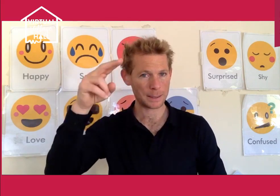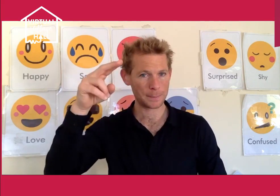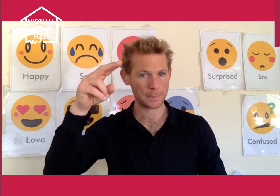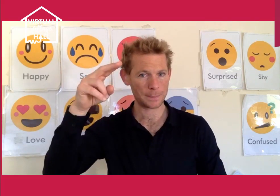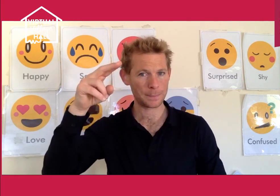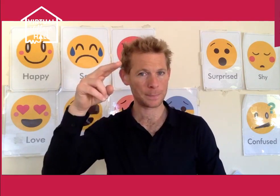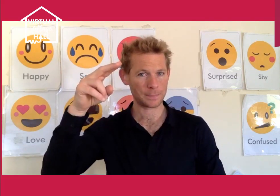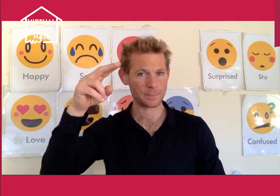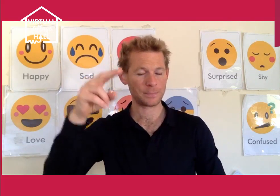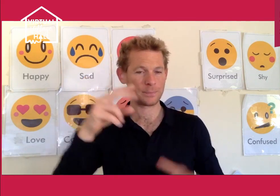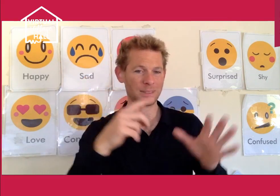name,